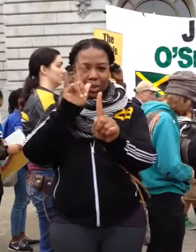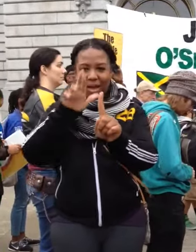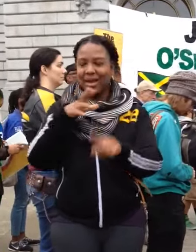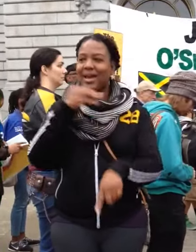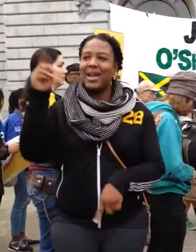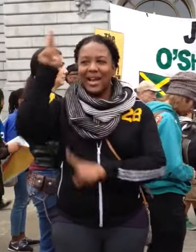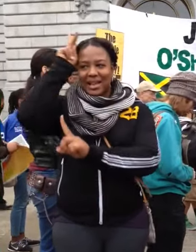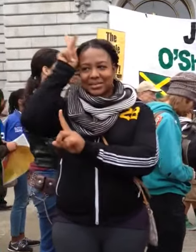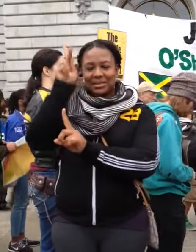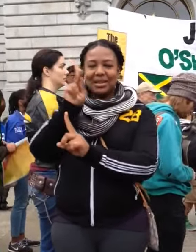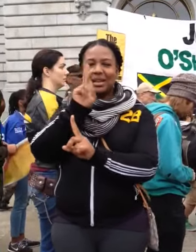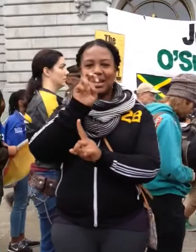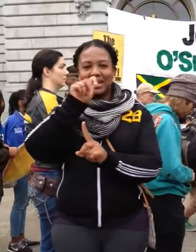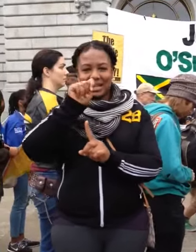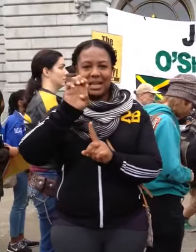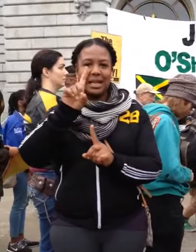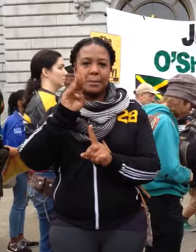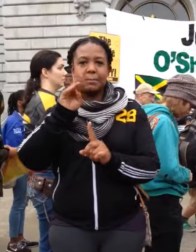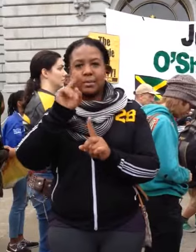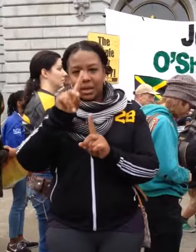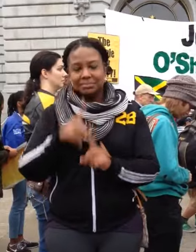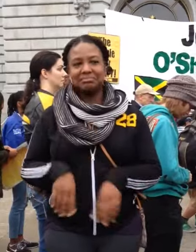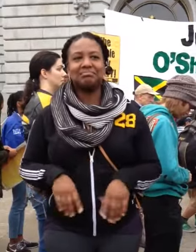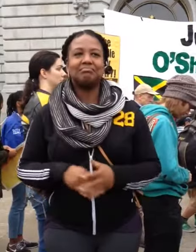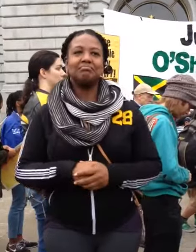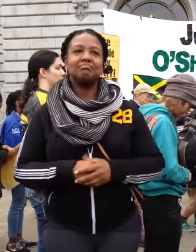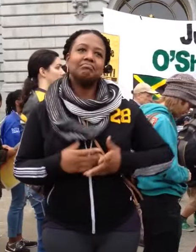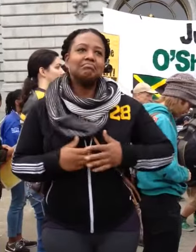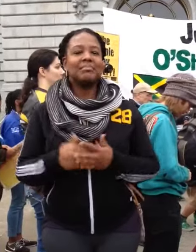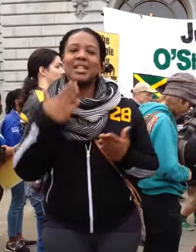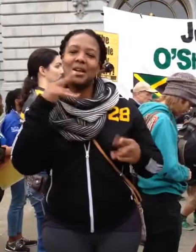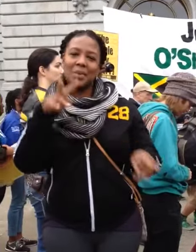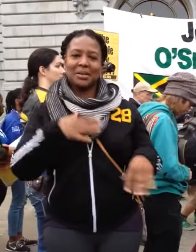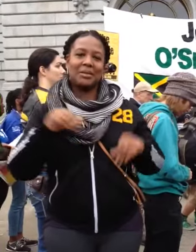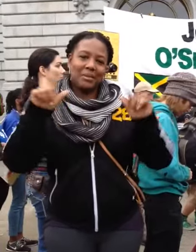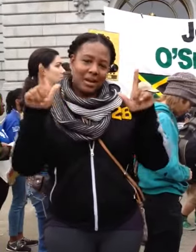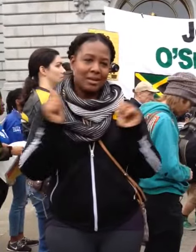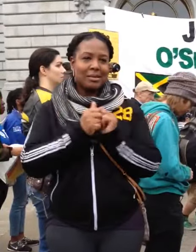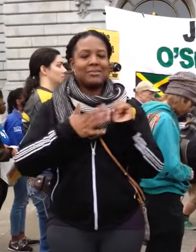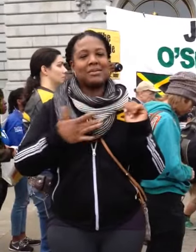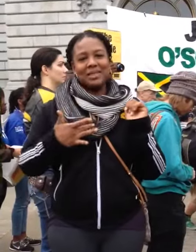Steve Biko. Alan Bluford. Jay.